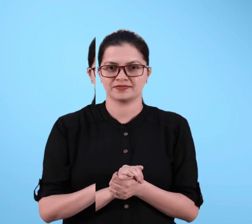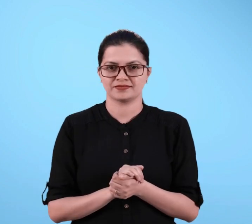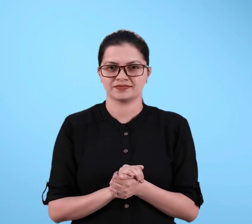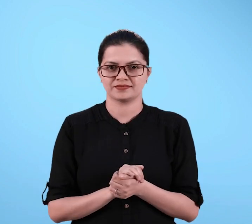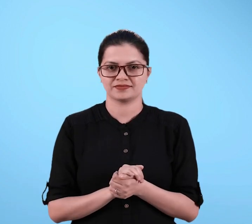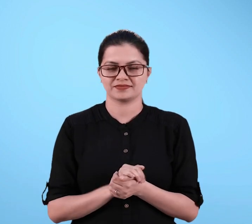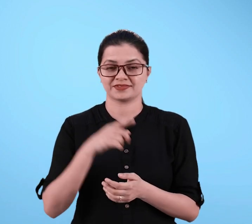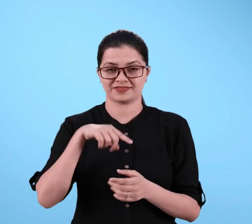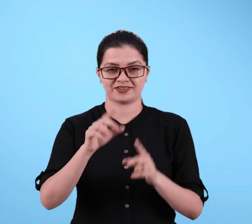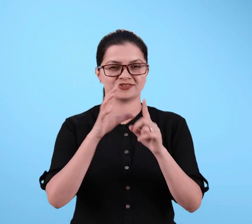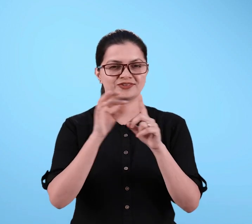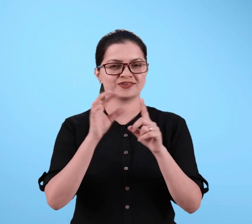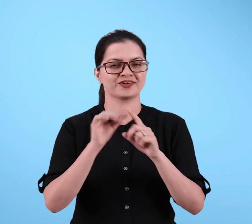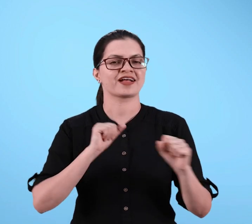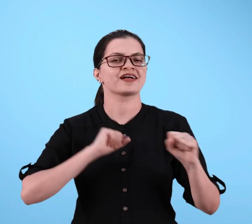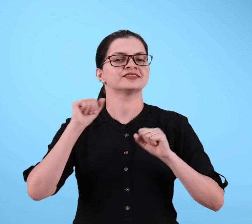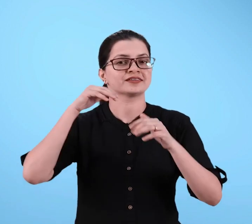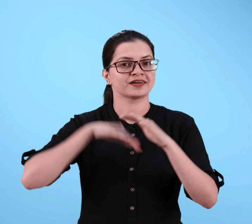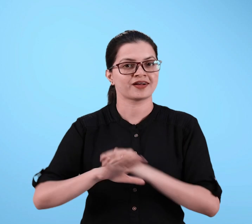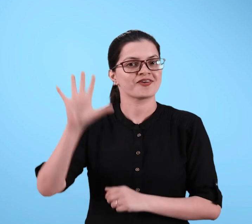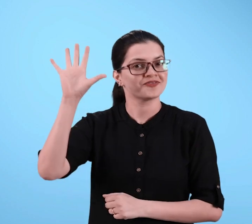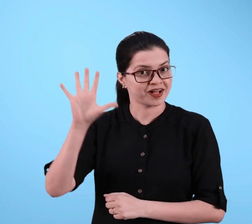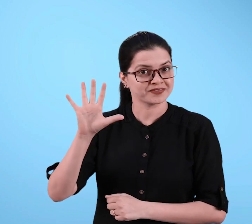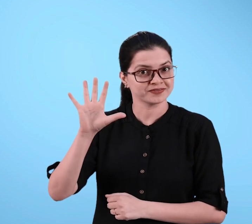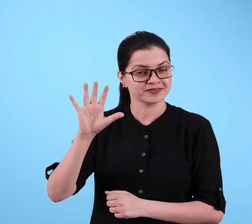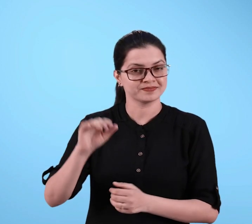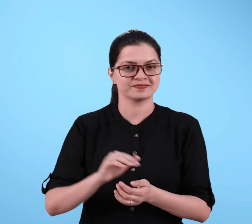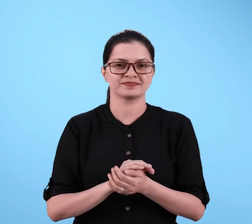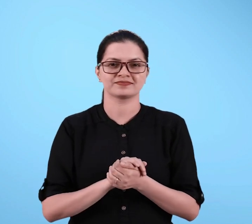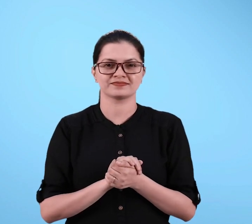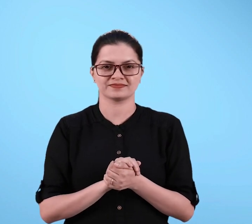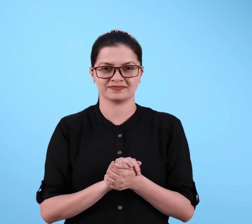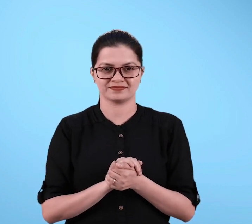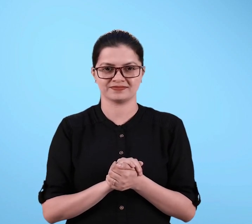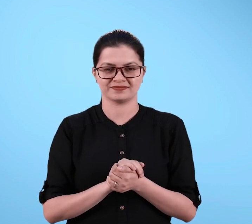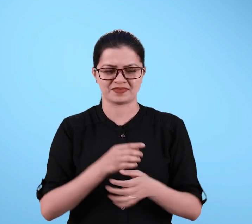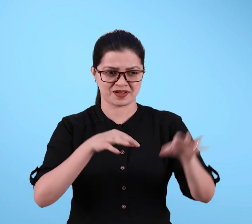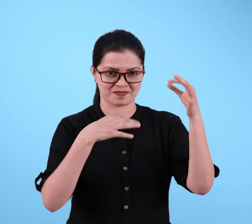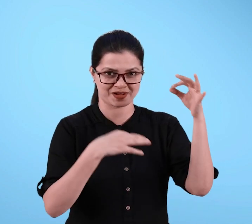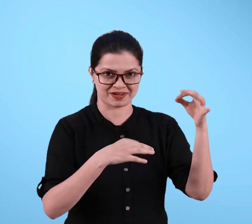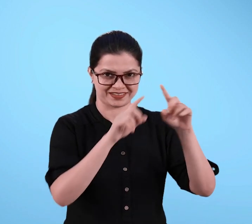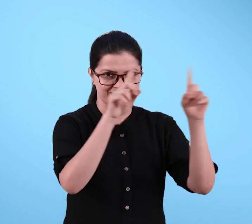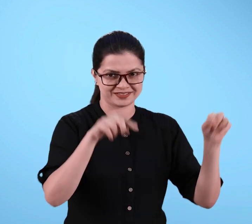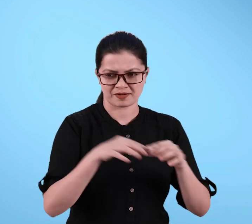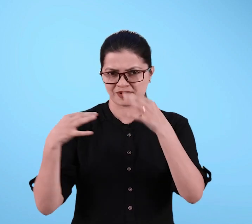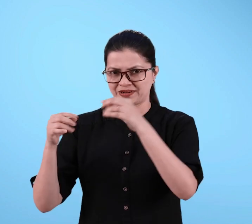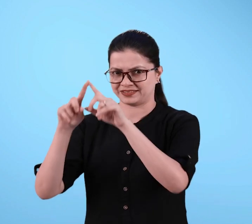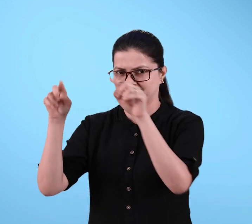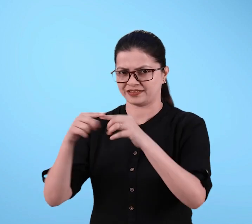5. Activity 5. Take two sheets of paper of different colors. Take two sheets of paper of